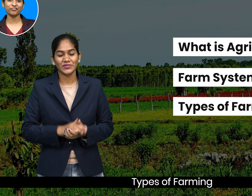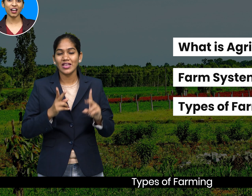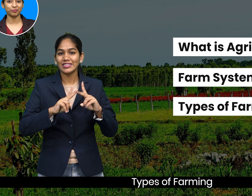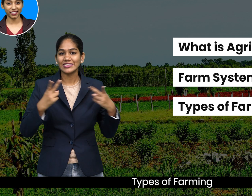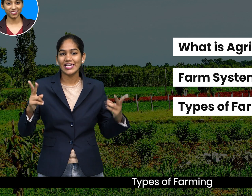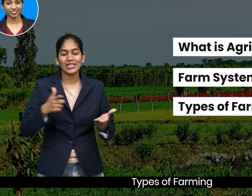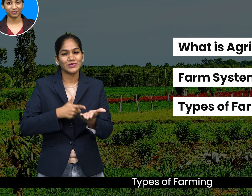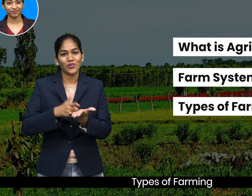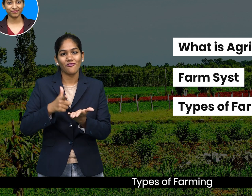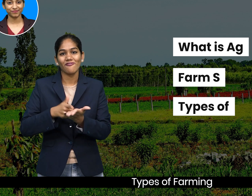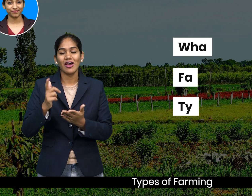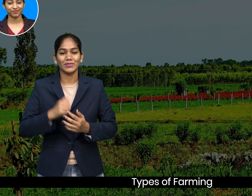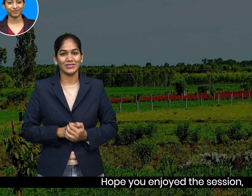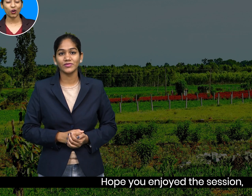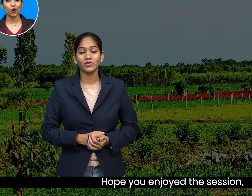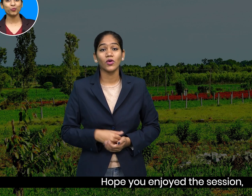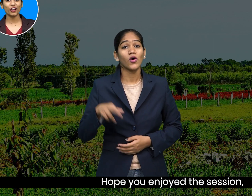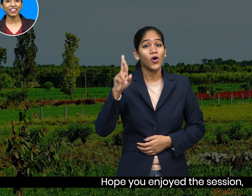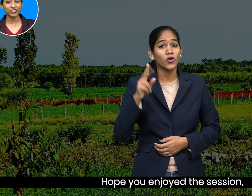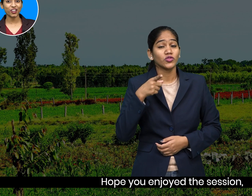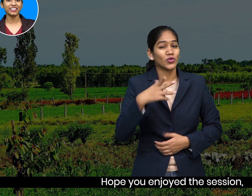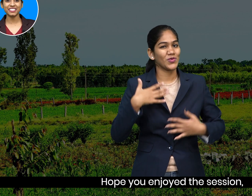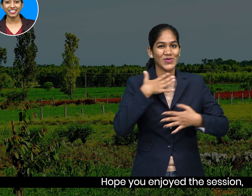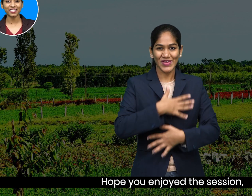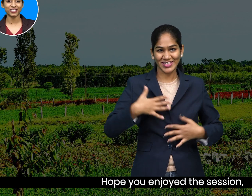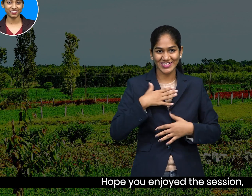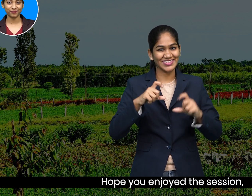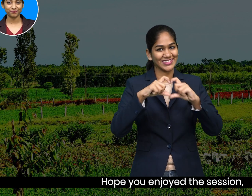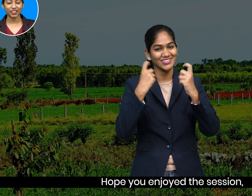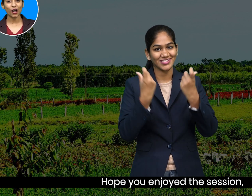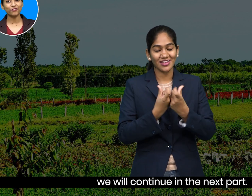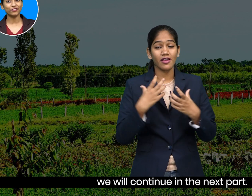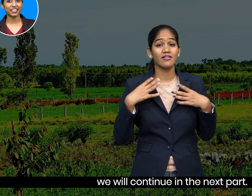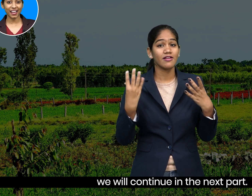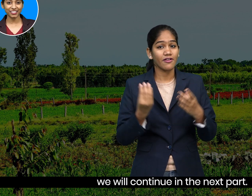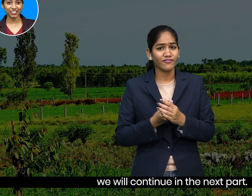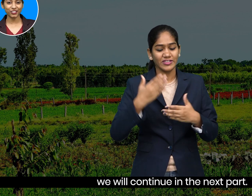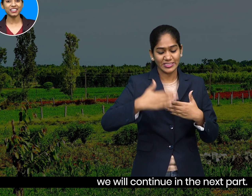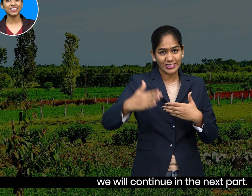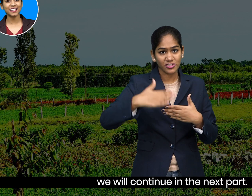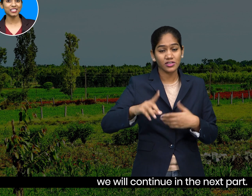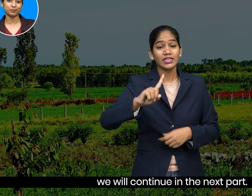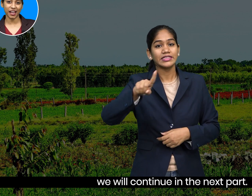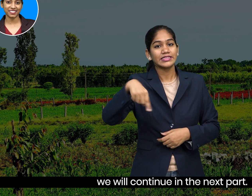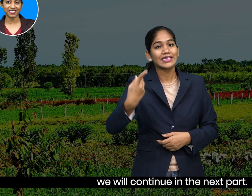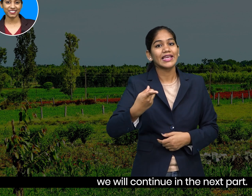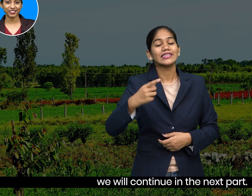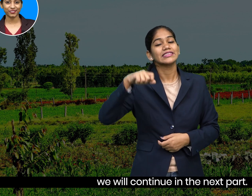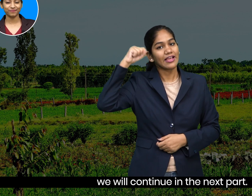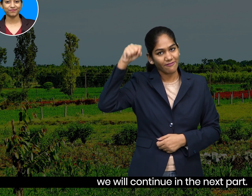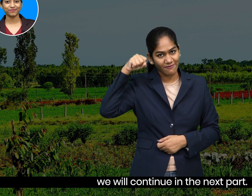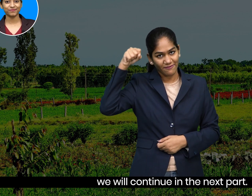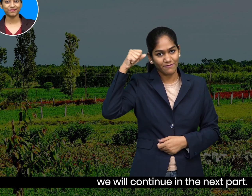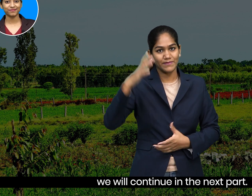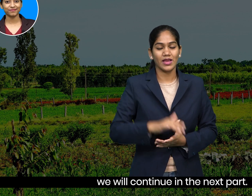types of farming. Hope you enjoyed the session. We will continue in the next part.